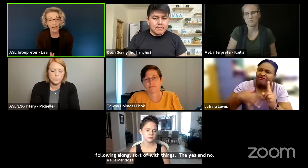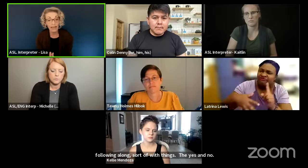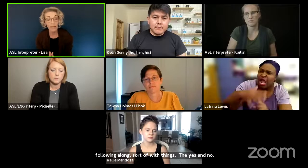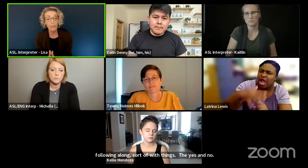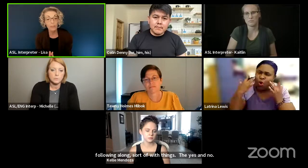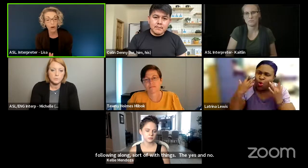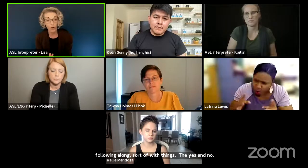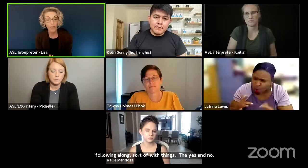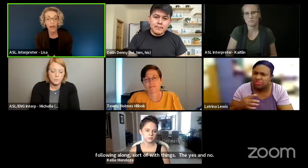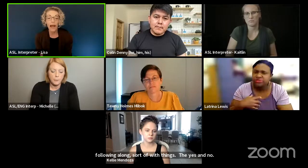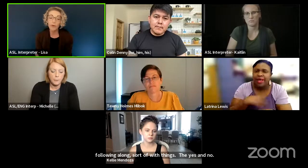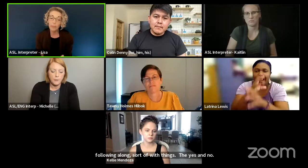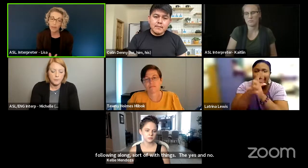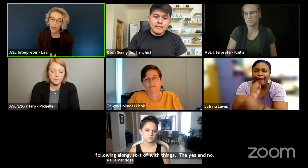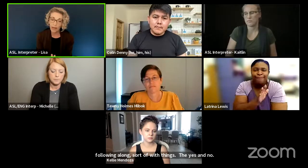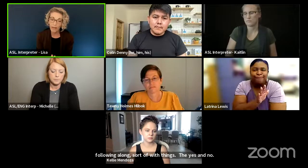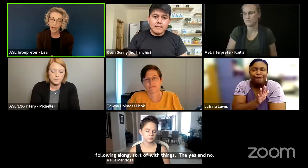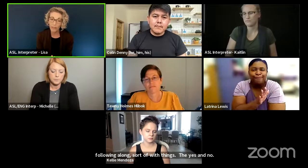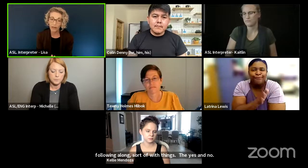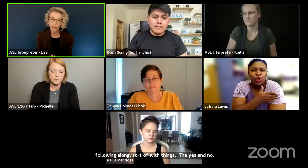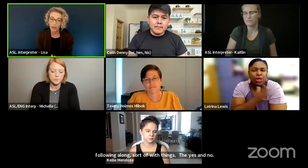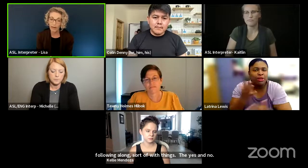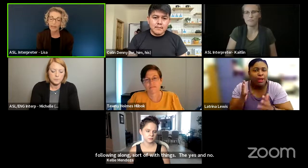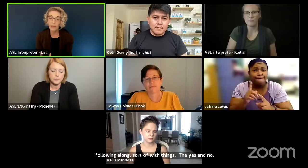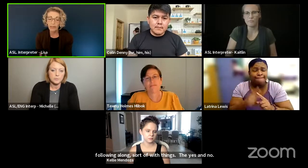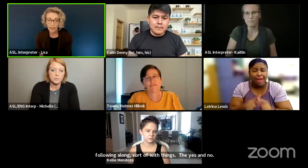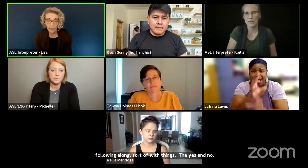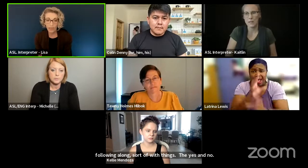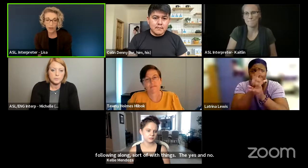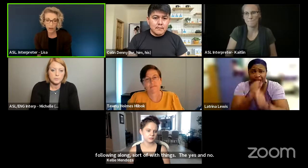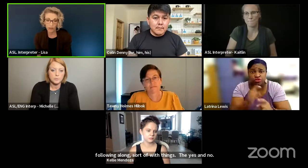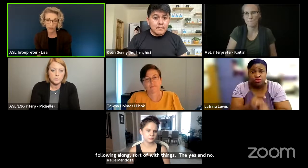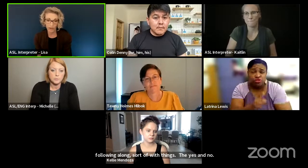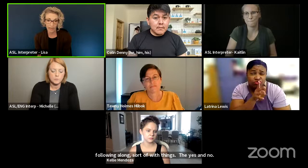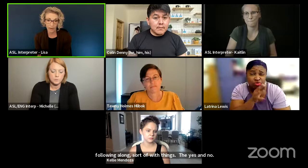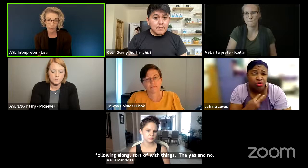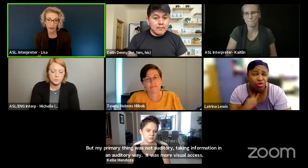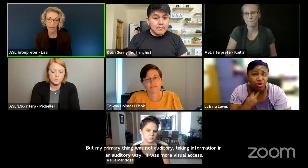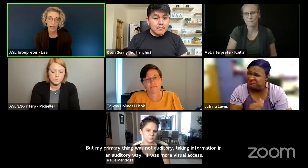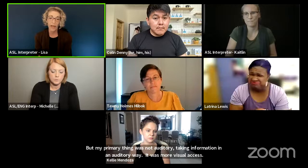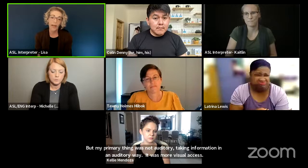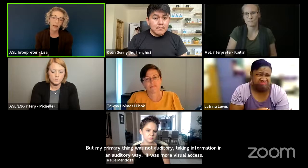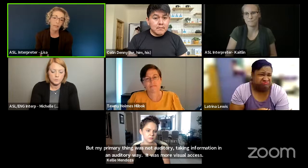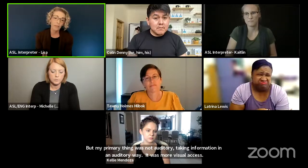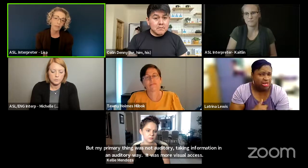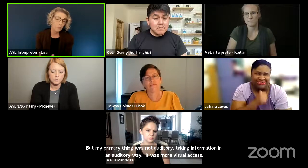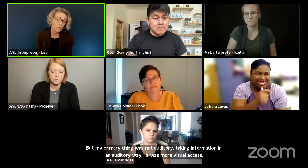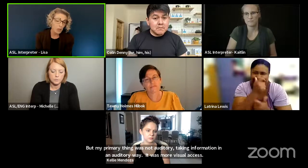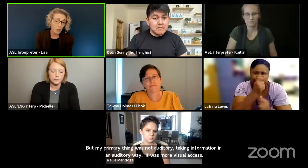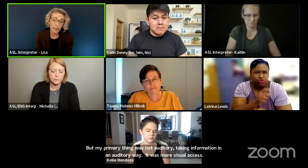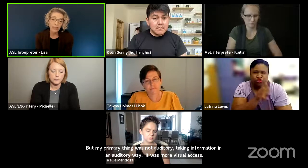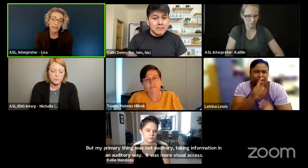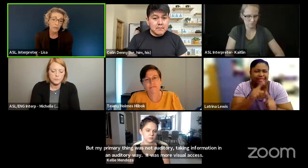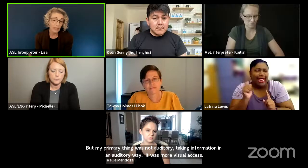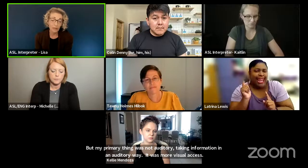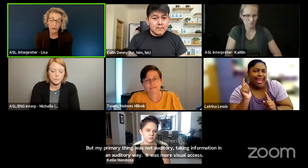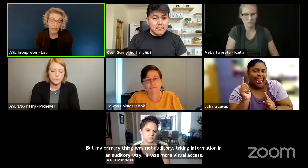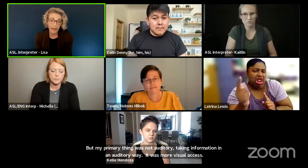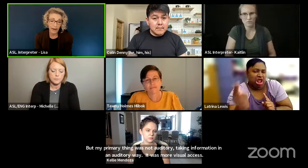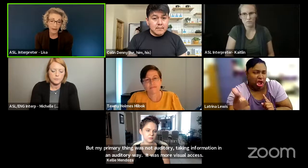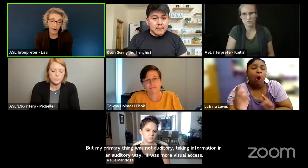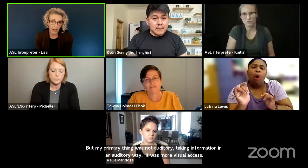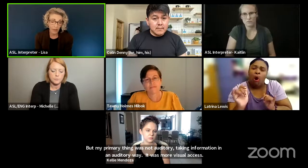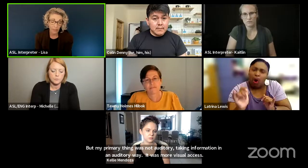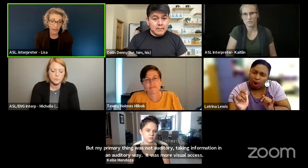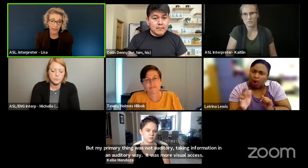I had access to both. I would pick up environmental noise. I would listen to the auditory input. But music really